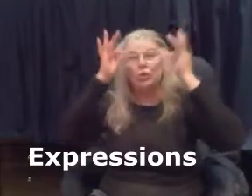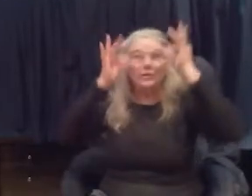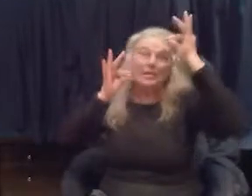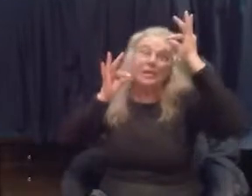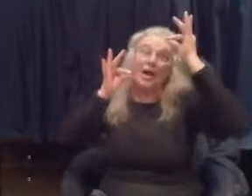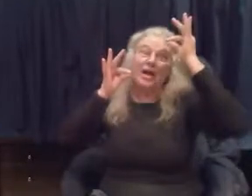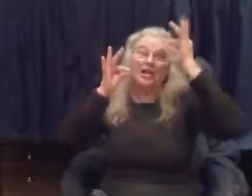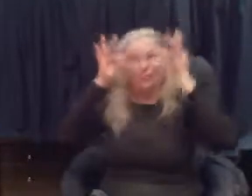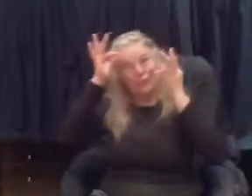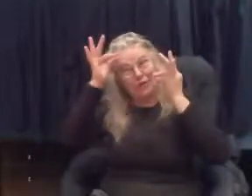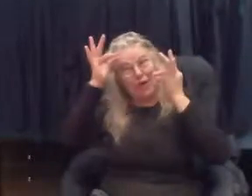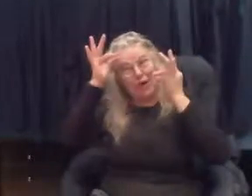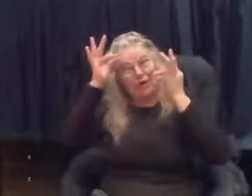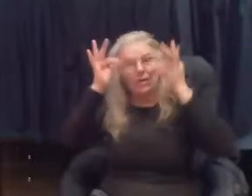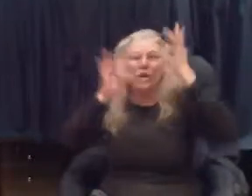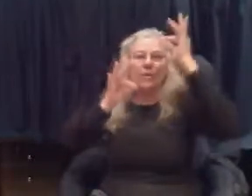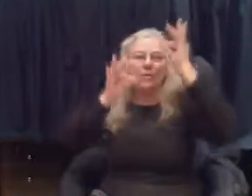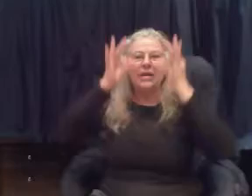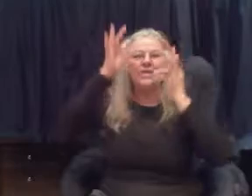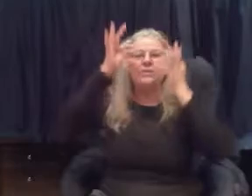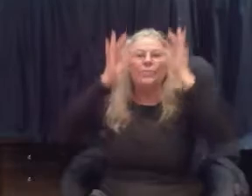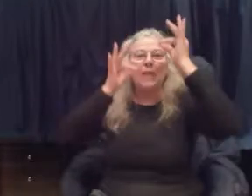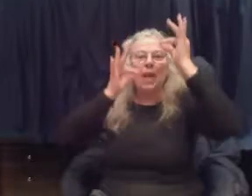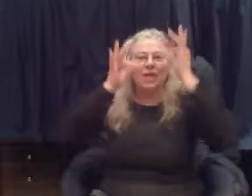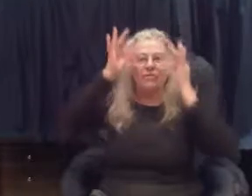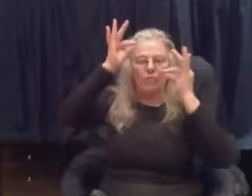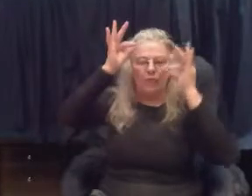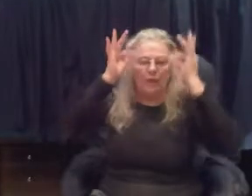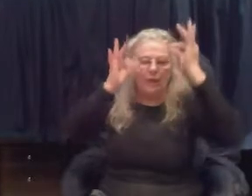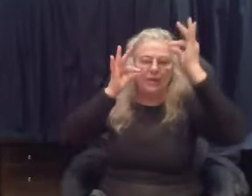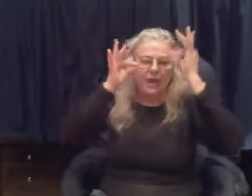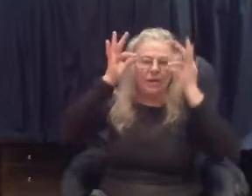would smile or frown, but it's back and forth, up and down.